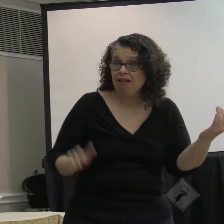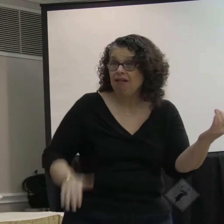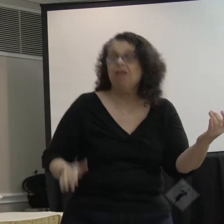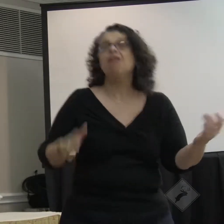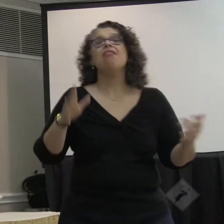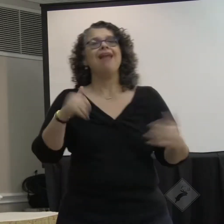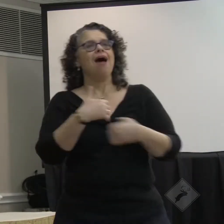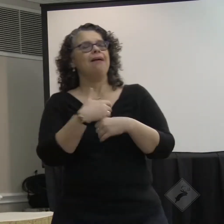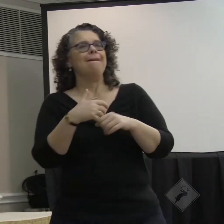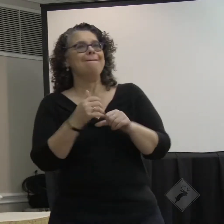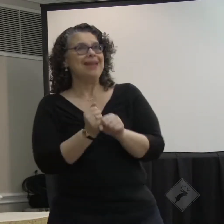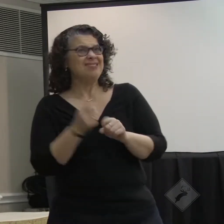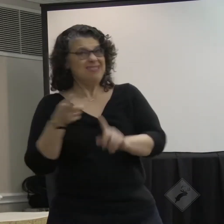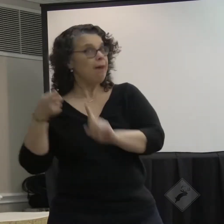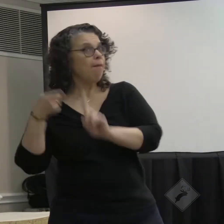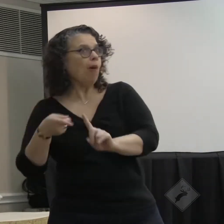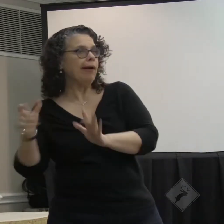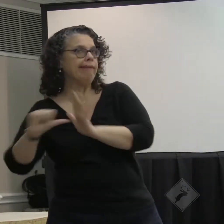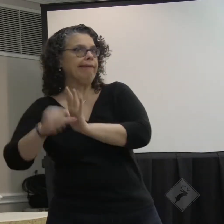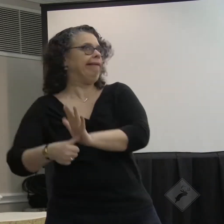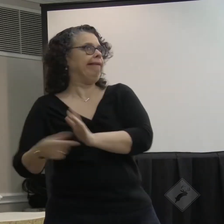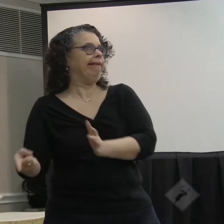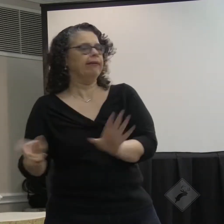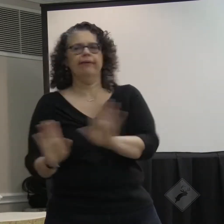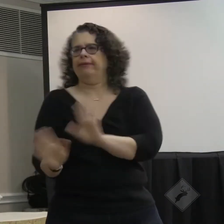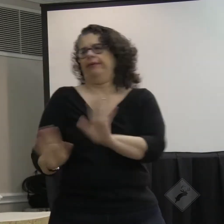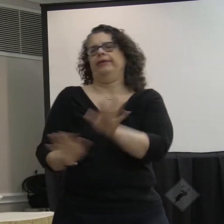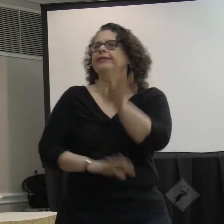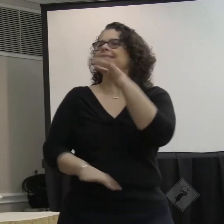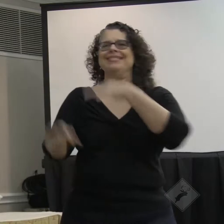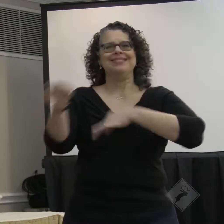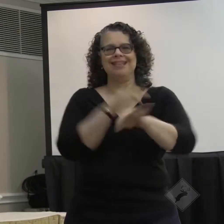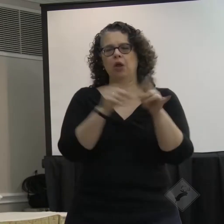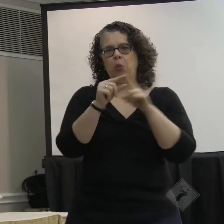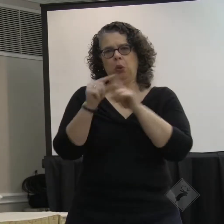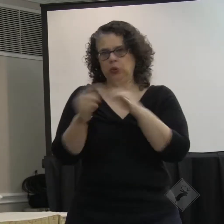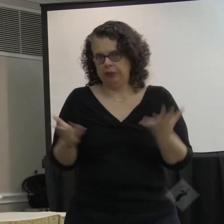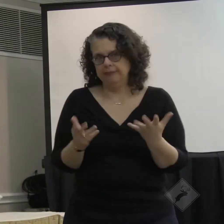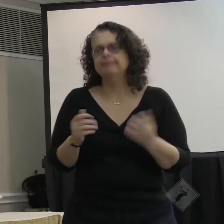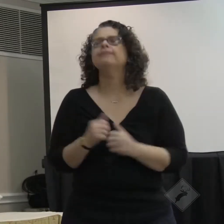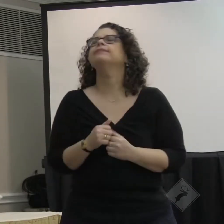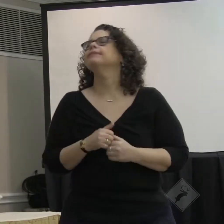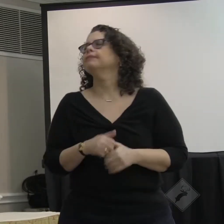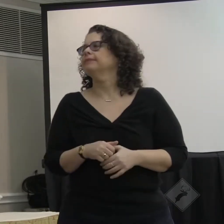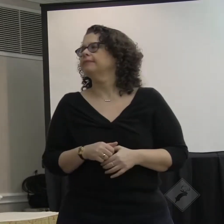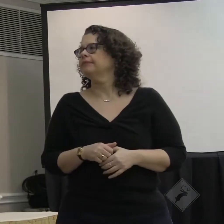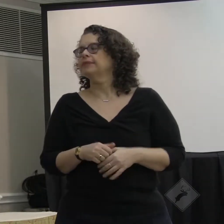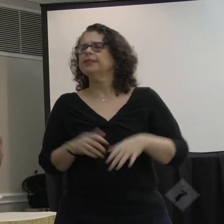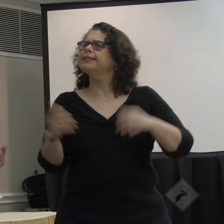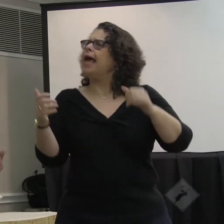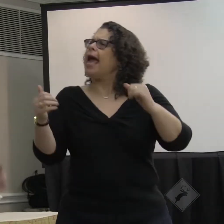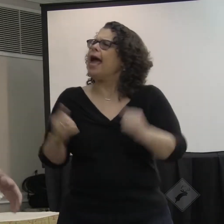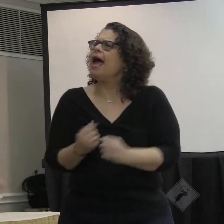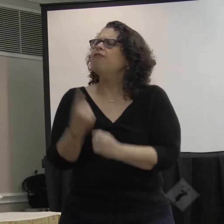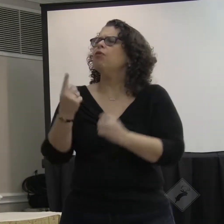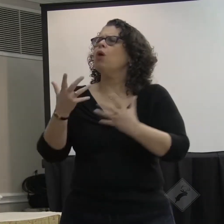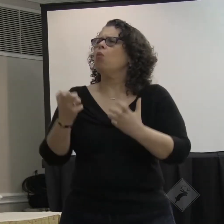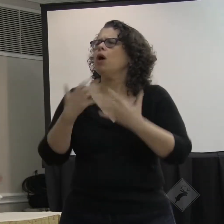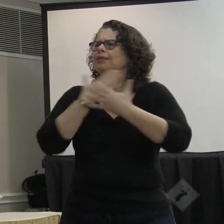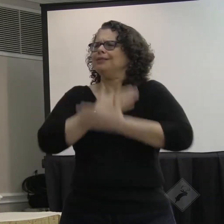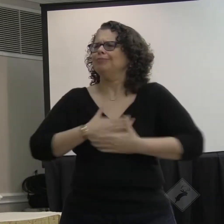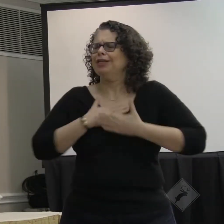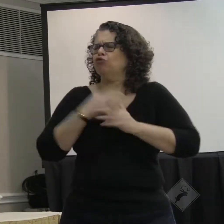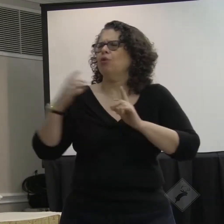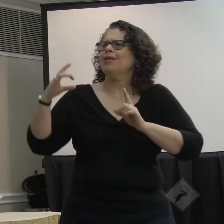of makes the point for them. What you want to say instead is, everybody wants